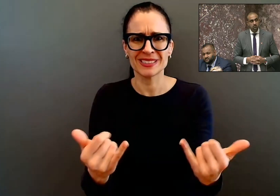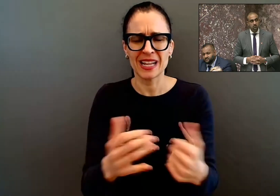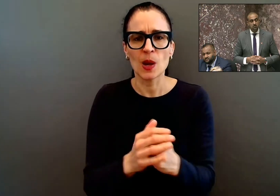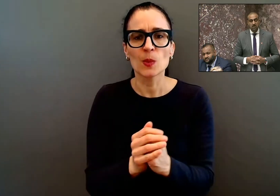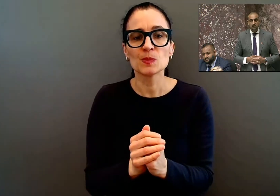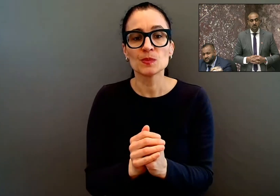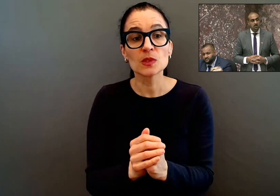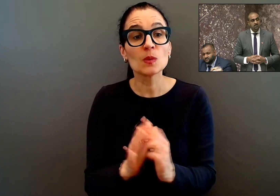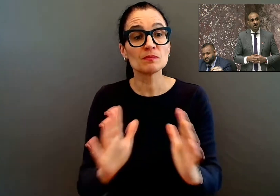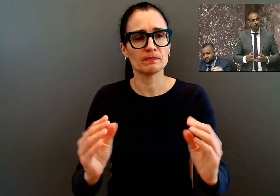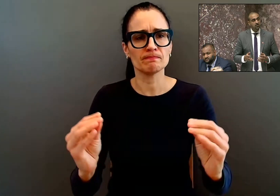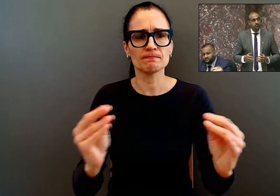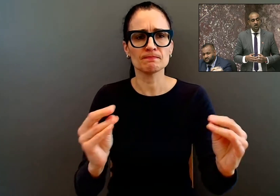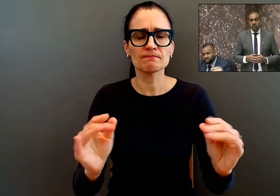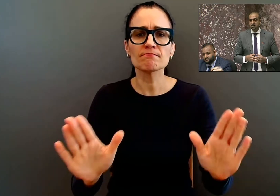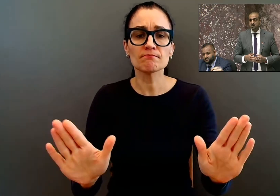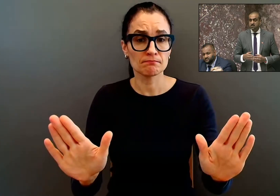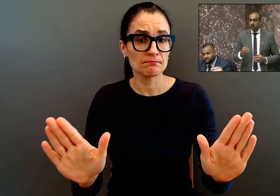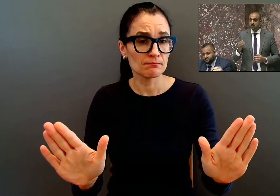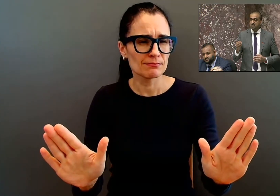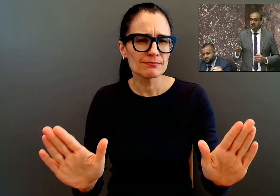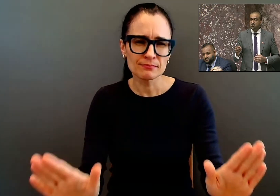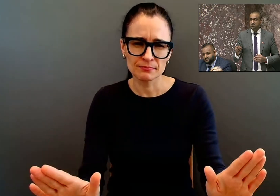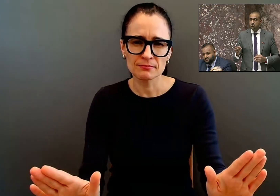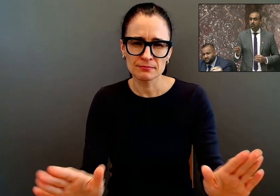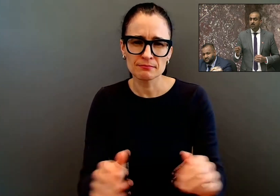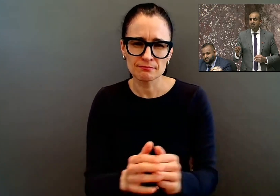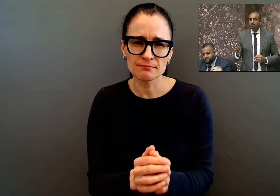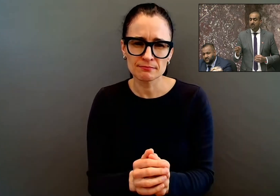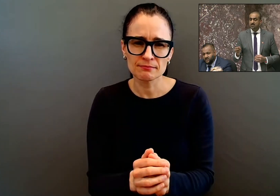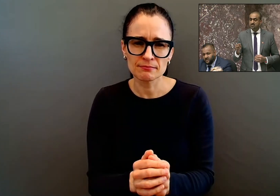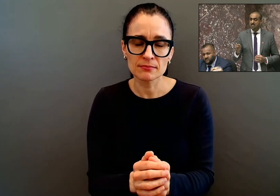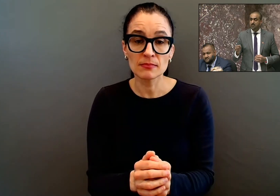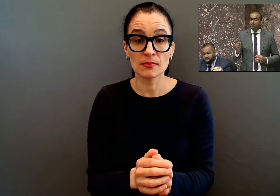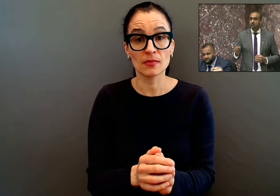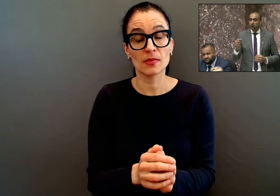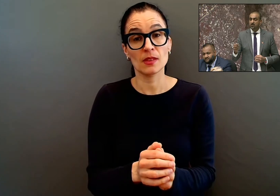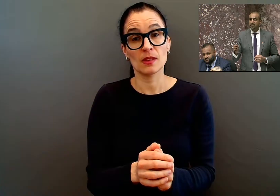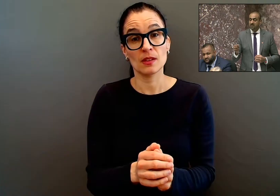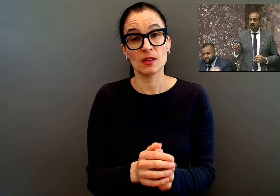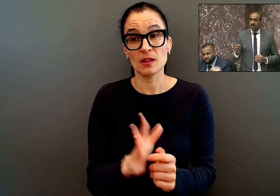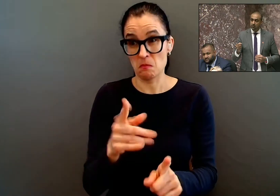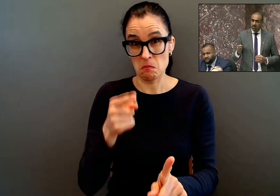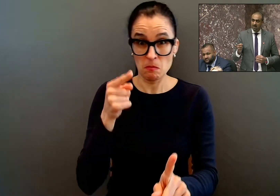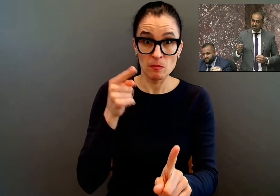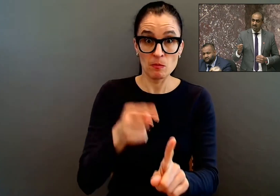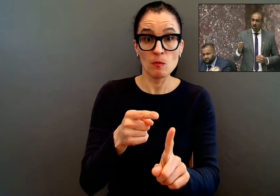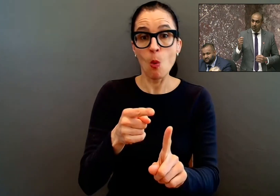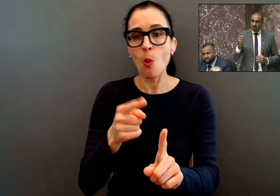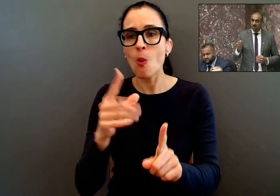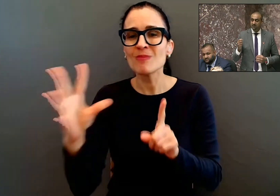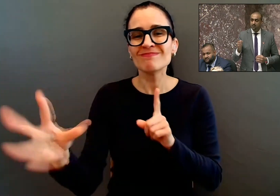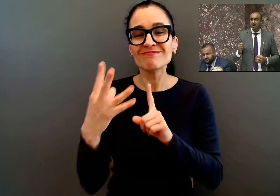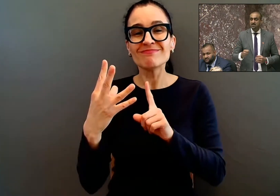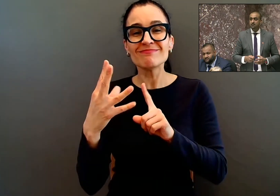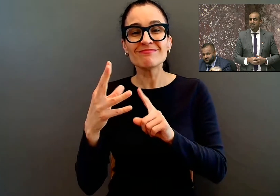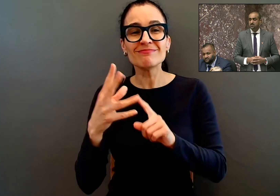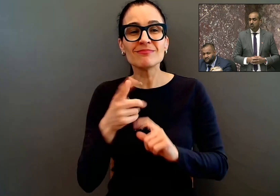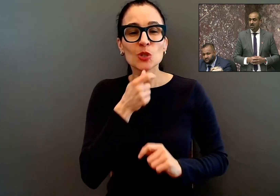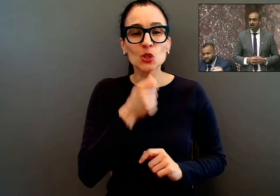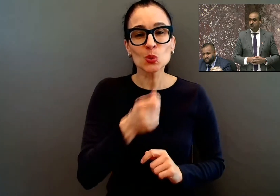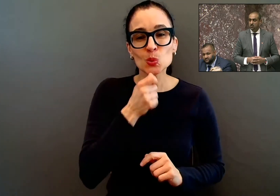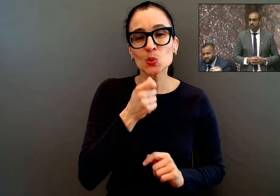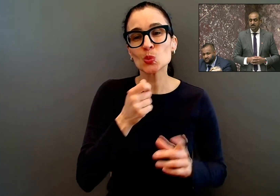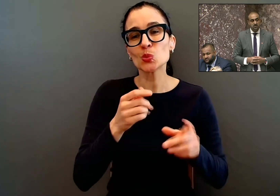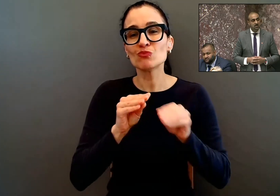Minister. It's not about the press releases. It's about seeing the units opening up and seeing people moving in and realizing how big of an impact that makes